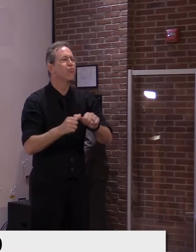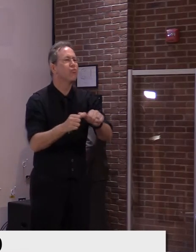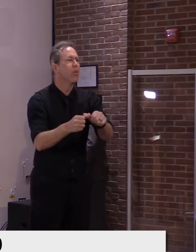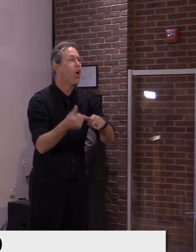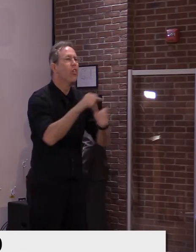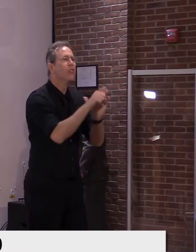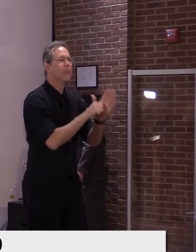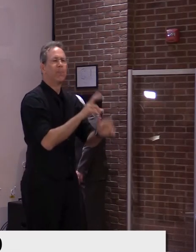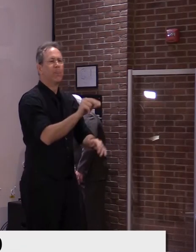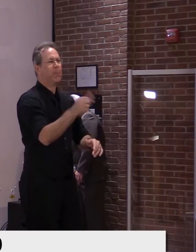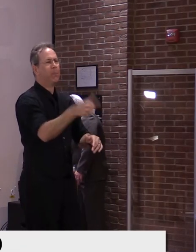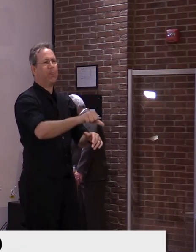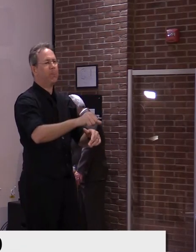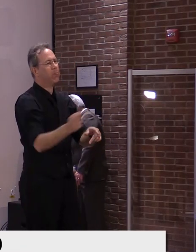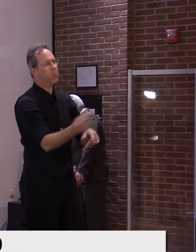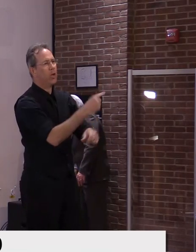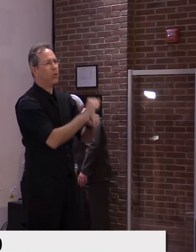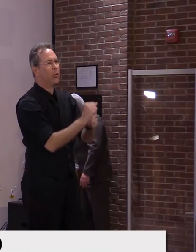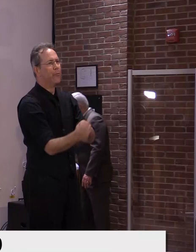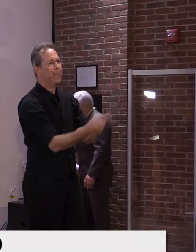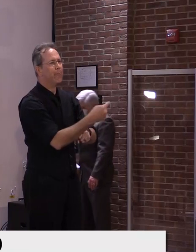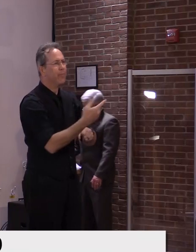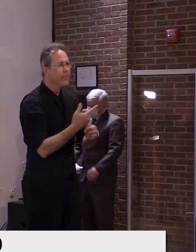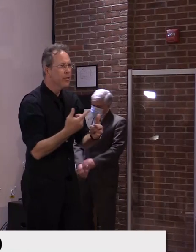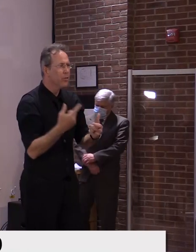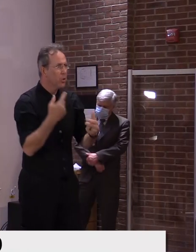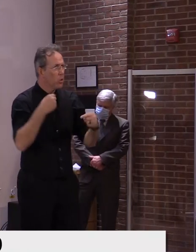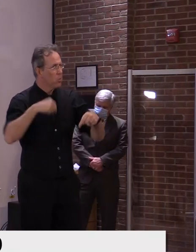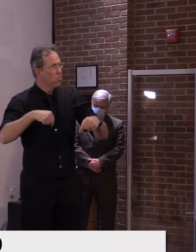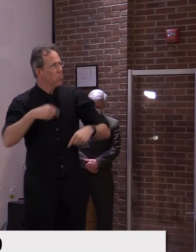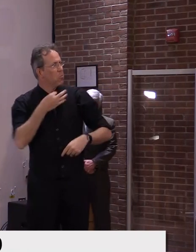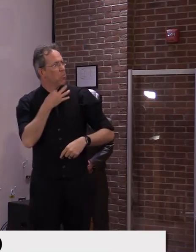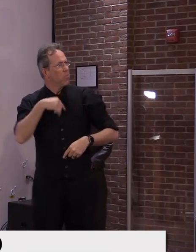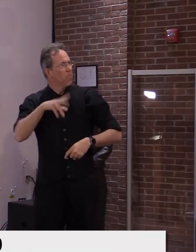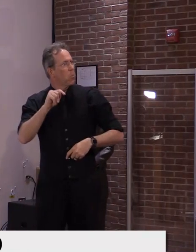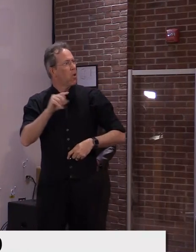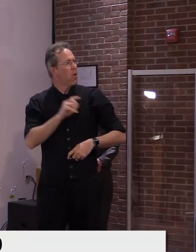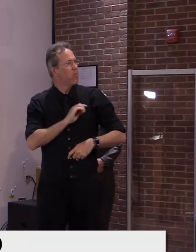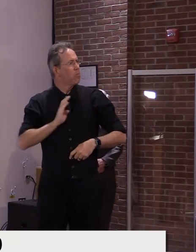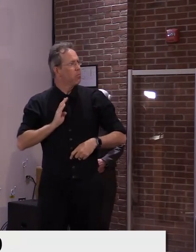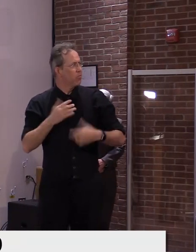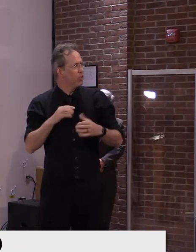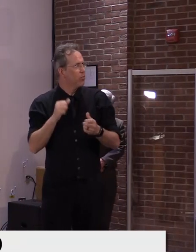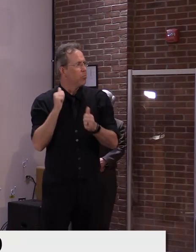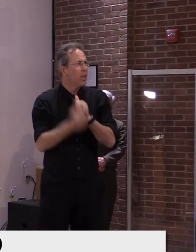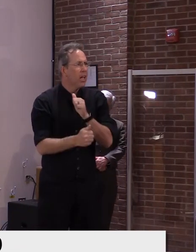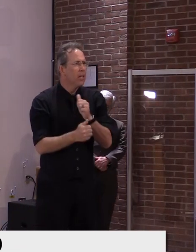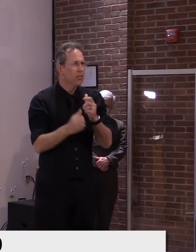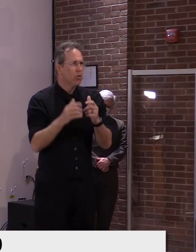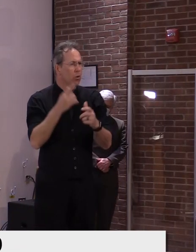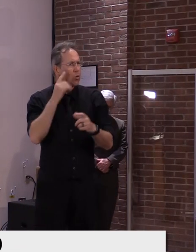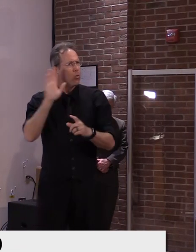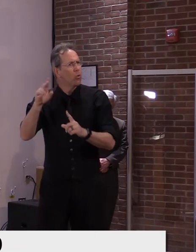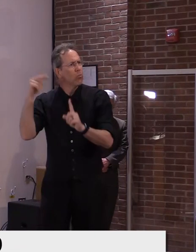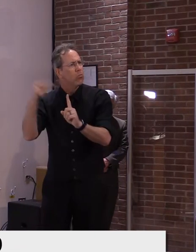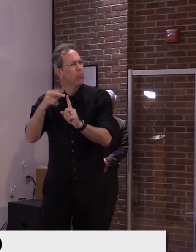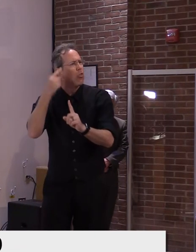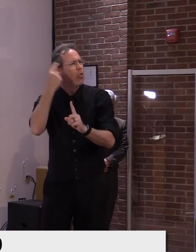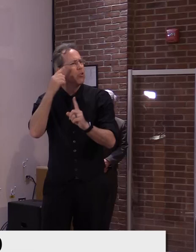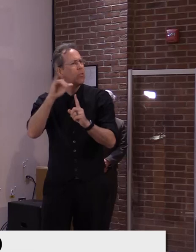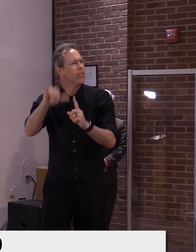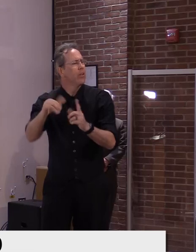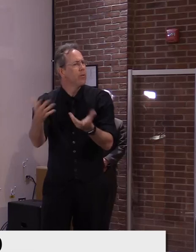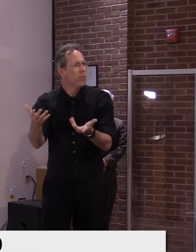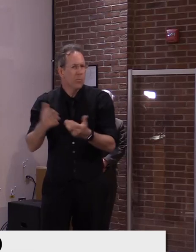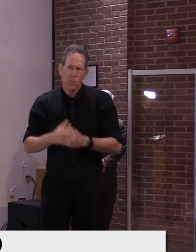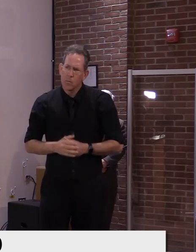Vermont to give tax breaks to individuals that weren't working or were unable to work when those who continue to